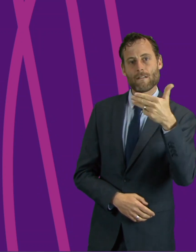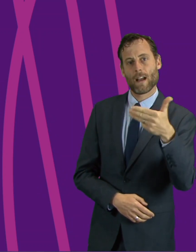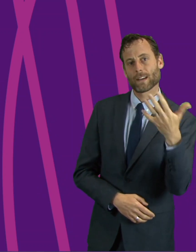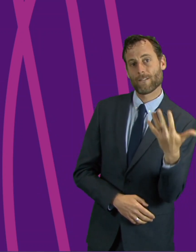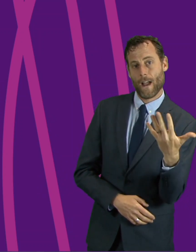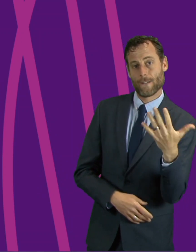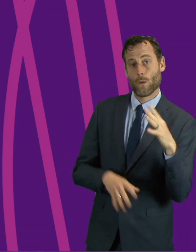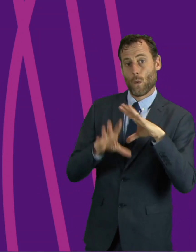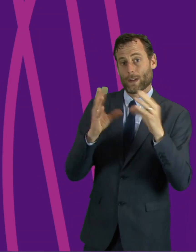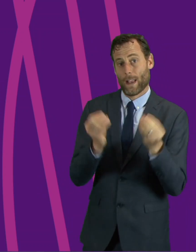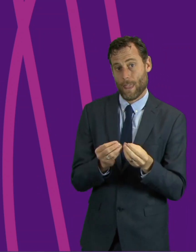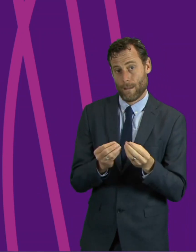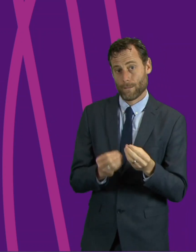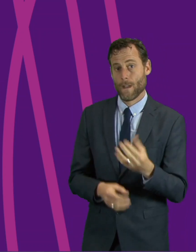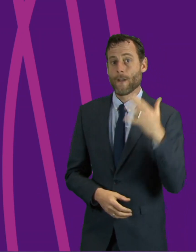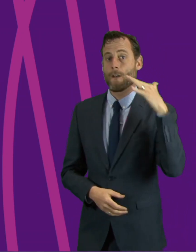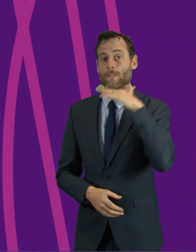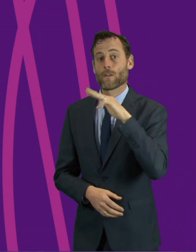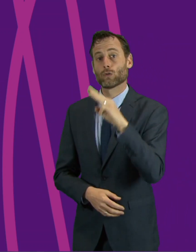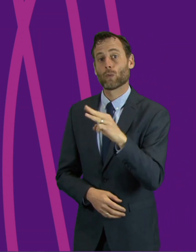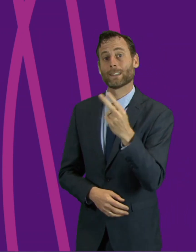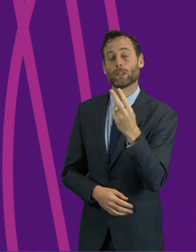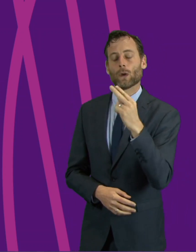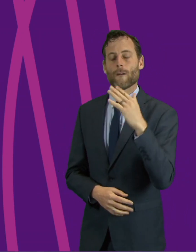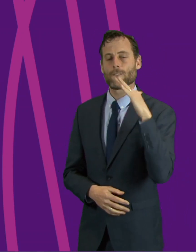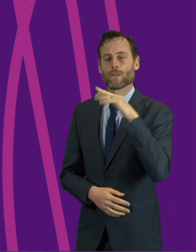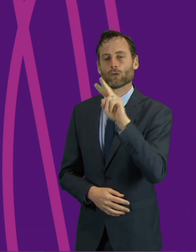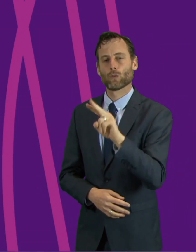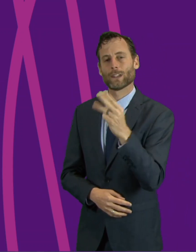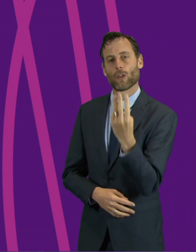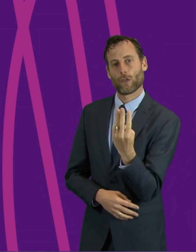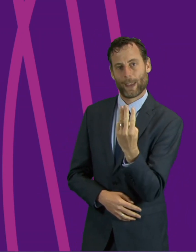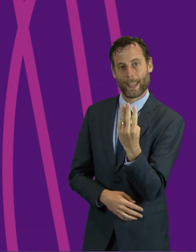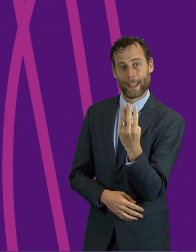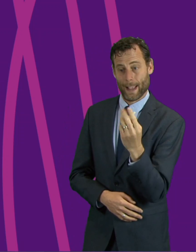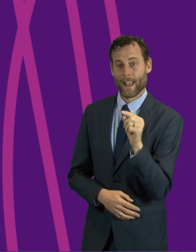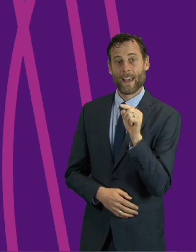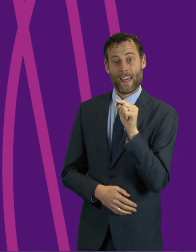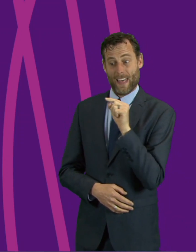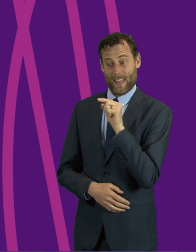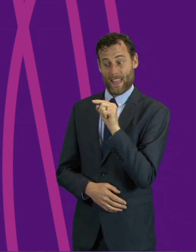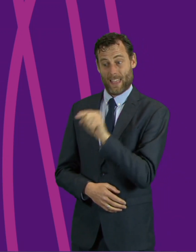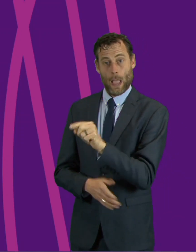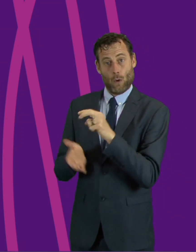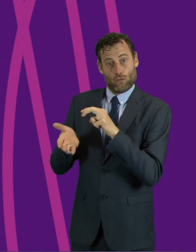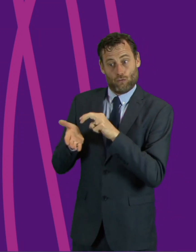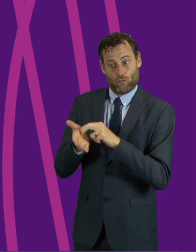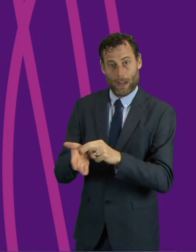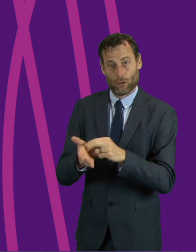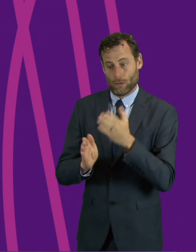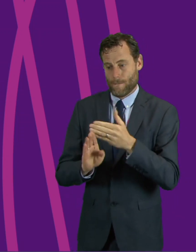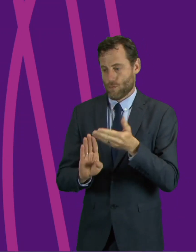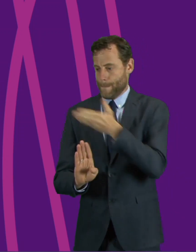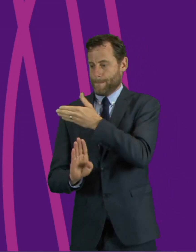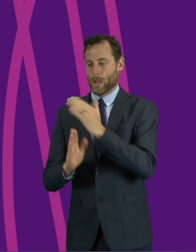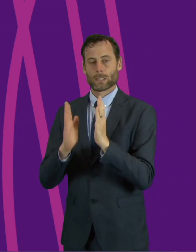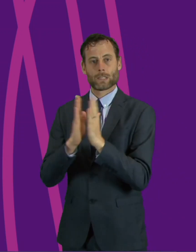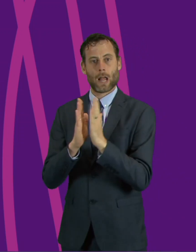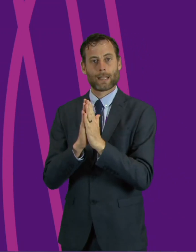2,795. 523 of those deaths were registered in the 7 days up to Sunday. That is a decrease